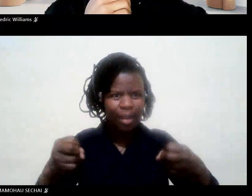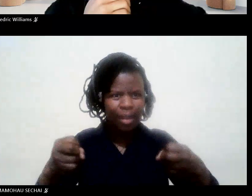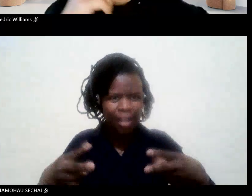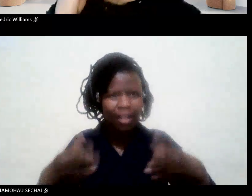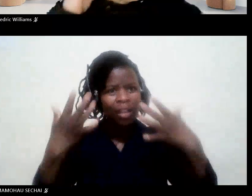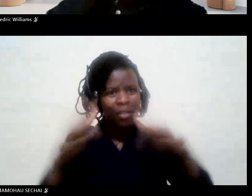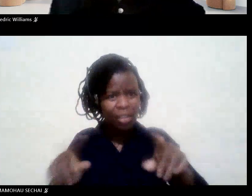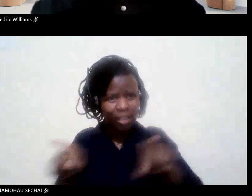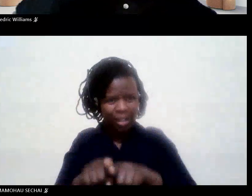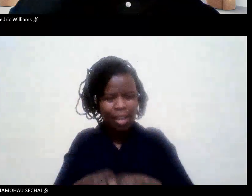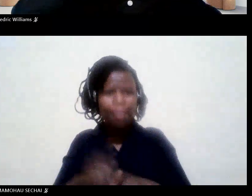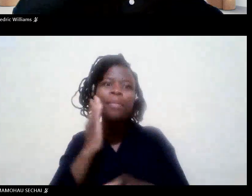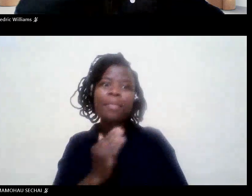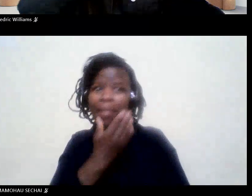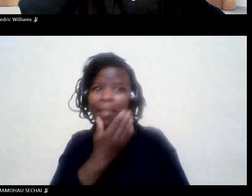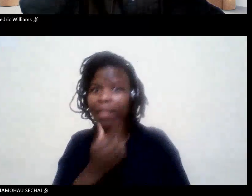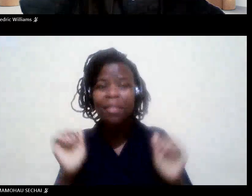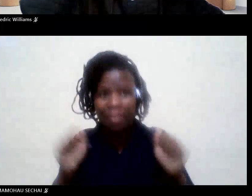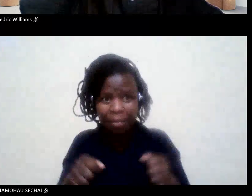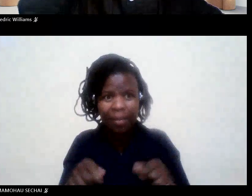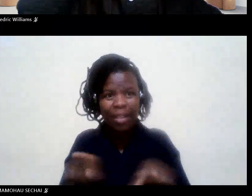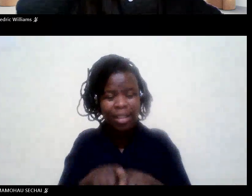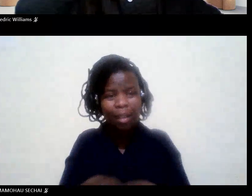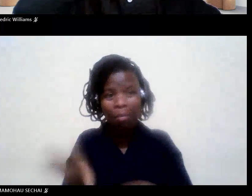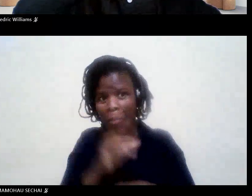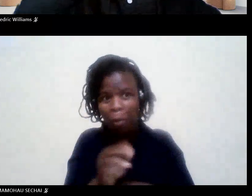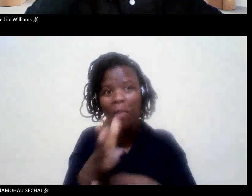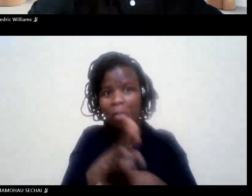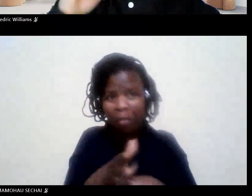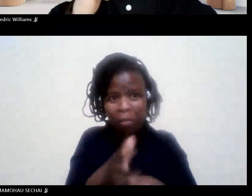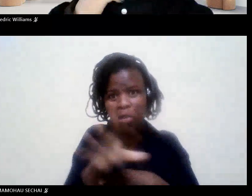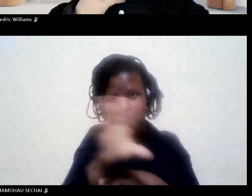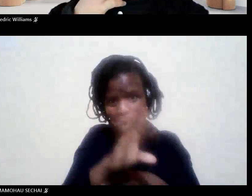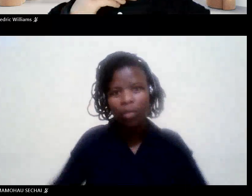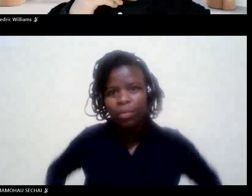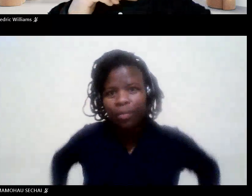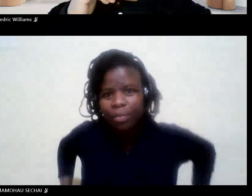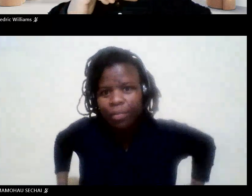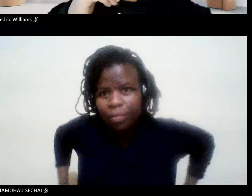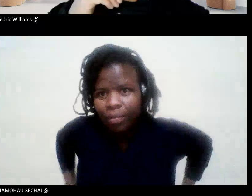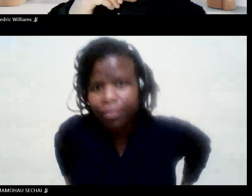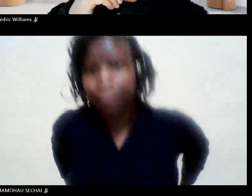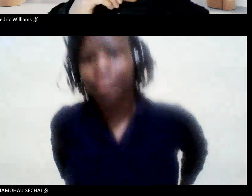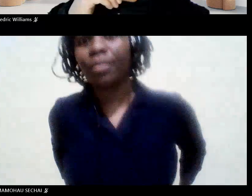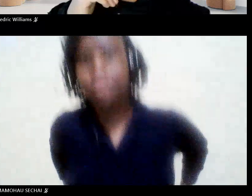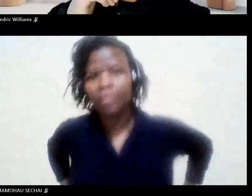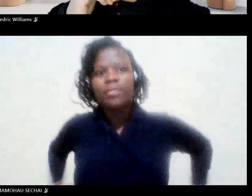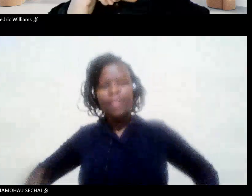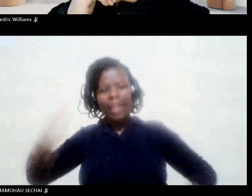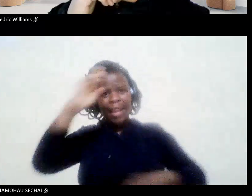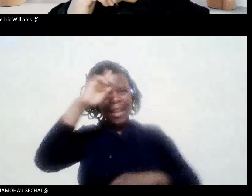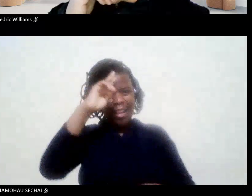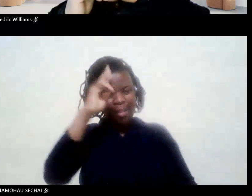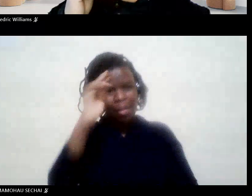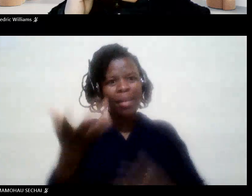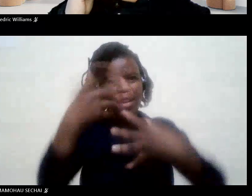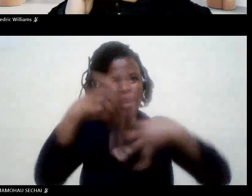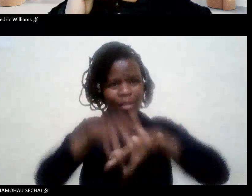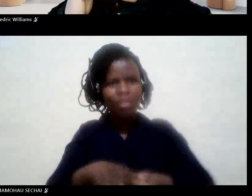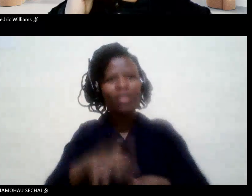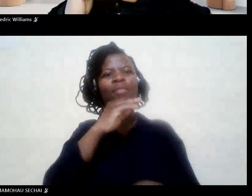captions as well as I'm going through videos and the rest of it. Okay. As you said, remember, inclusion means finding creative. support at different levels of